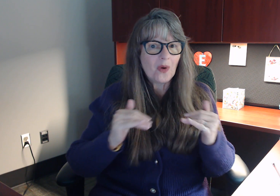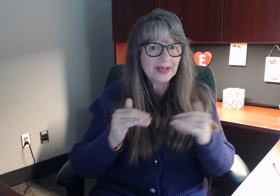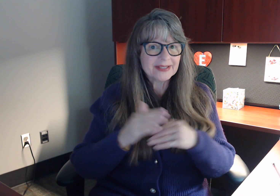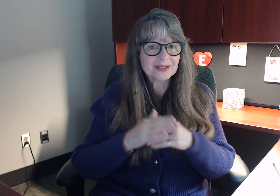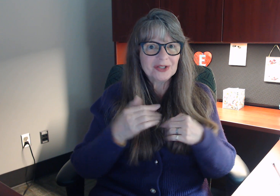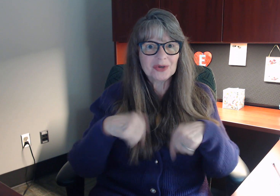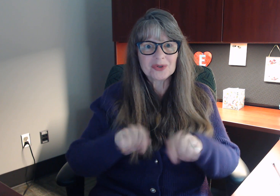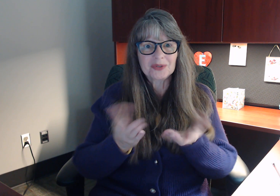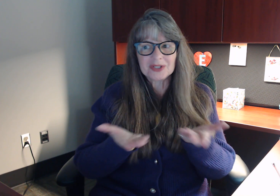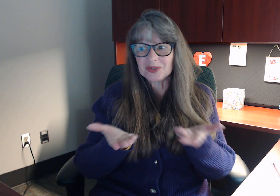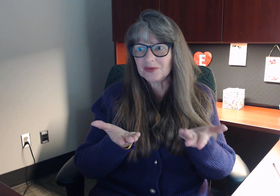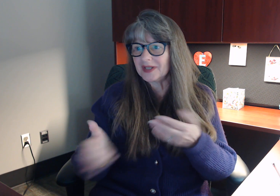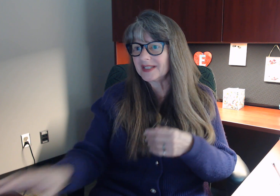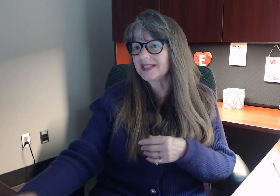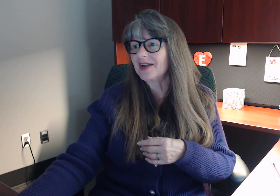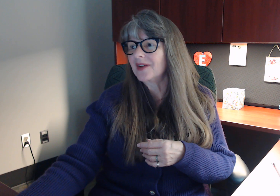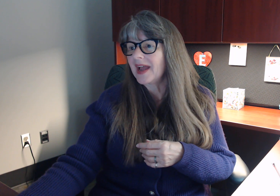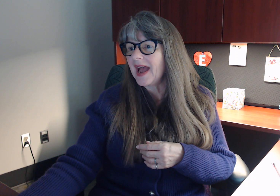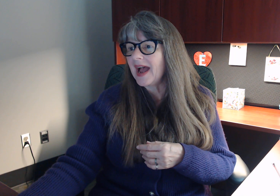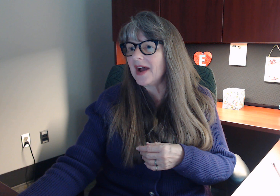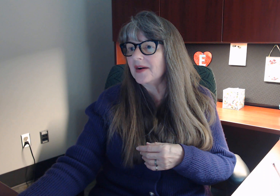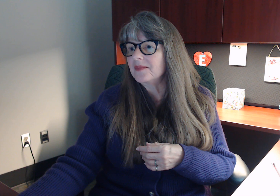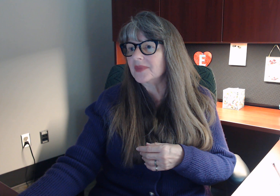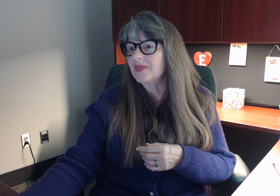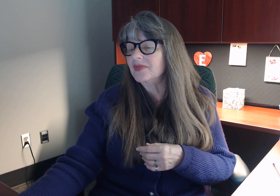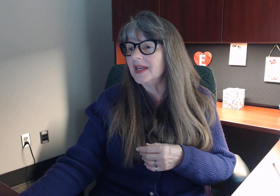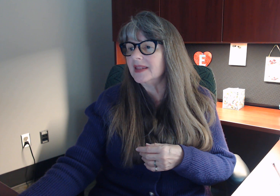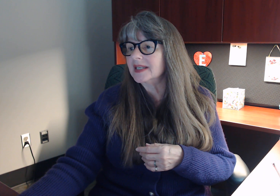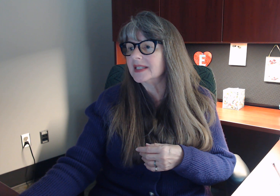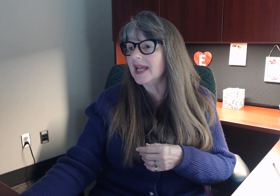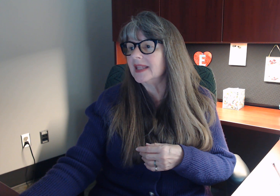quiet, during the service. So, and then they said that